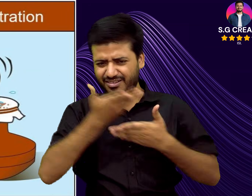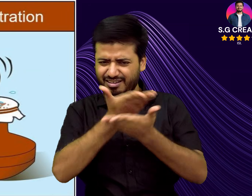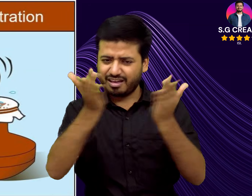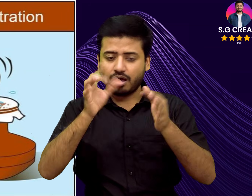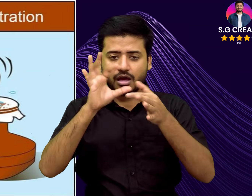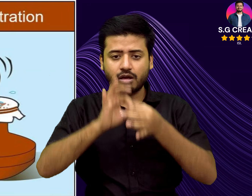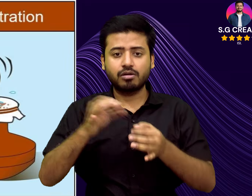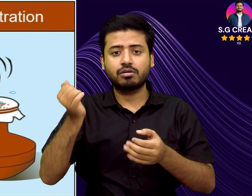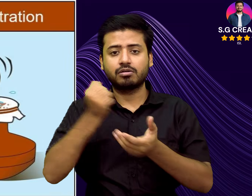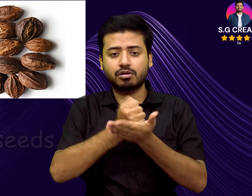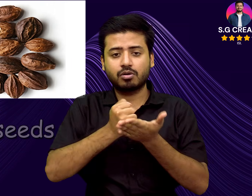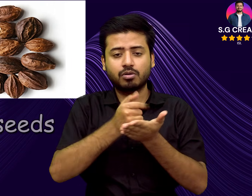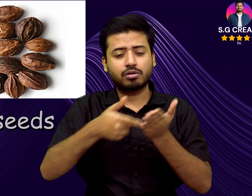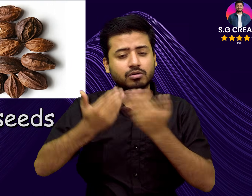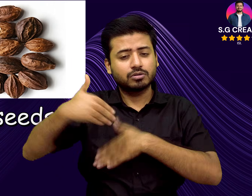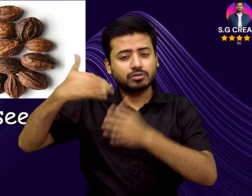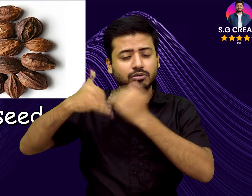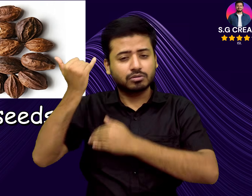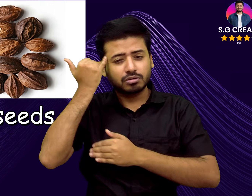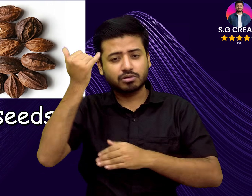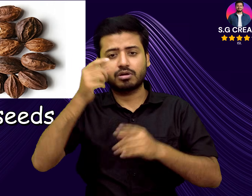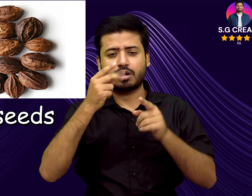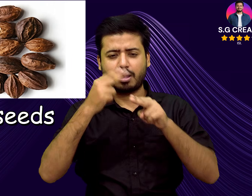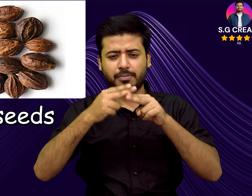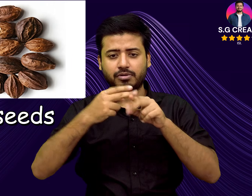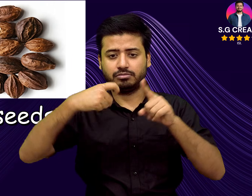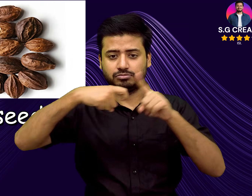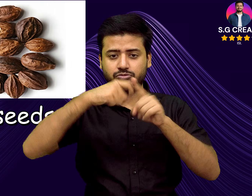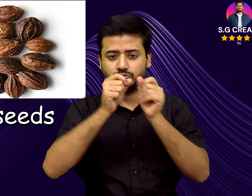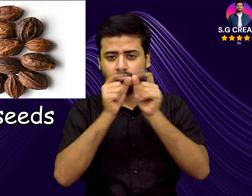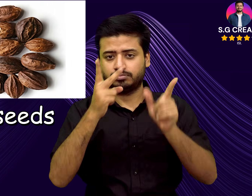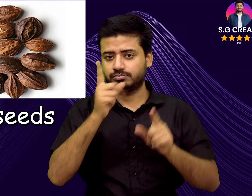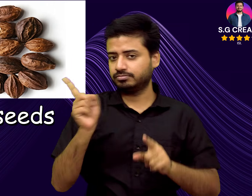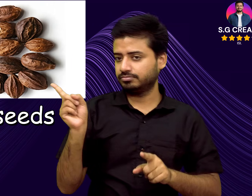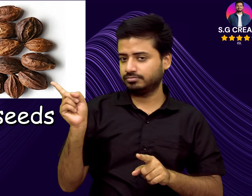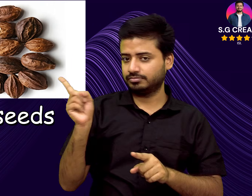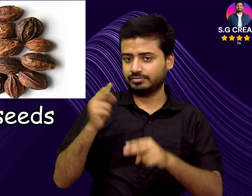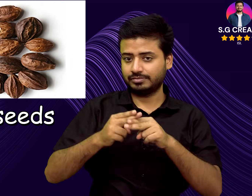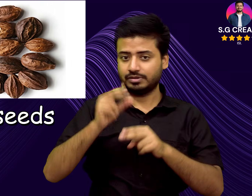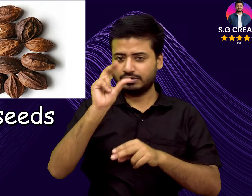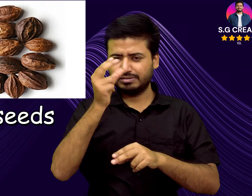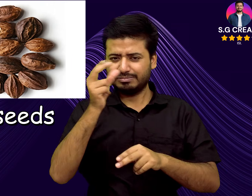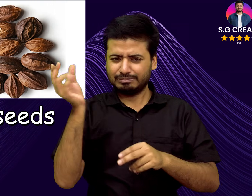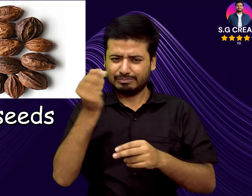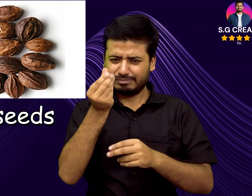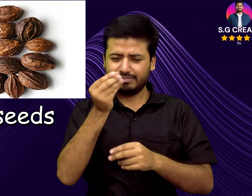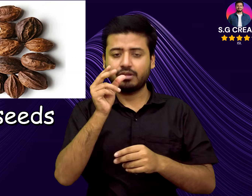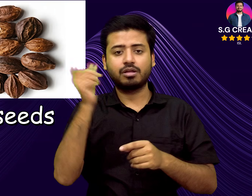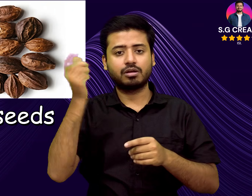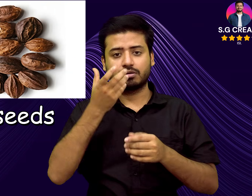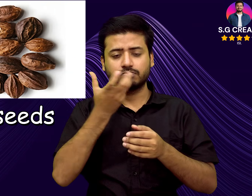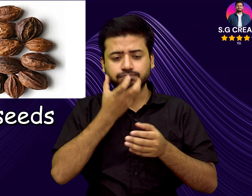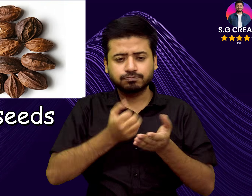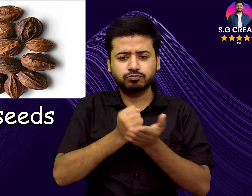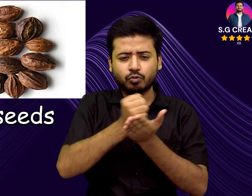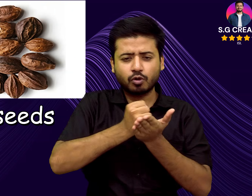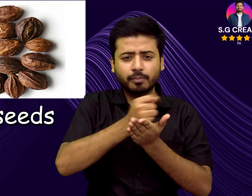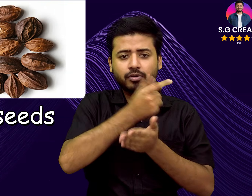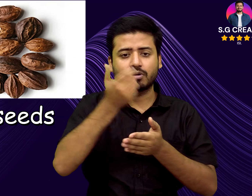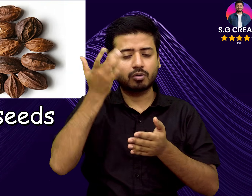gravity filter, is an elegant system that uses distinct natural materials to progressively strip impurities from water. While ancient